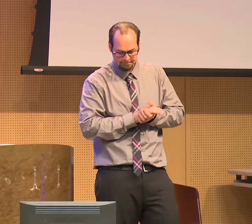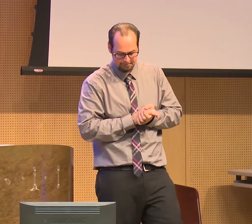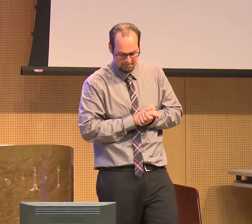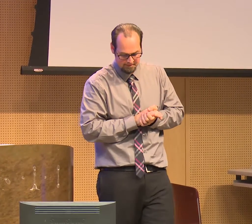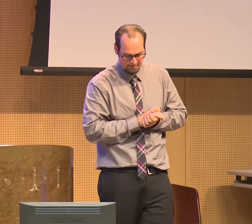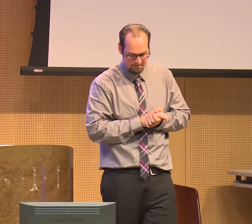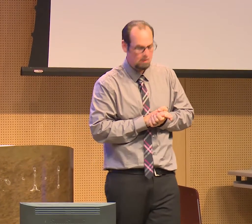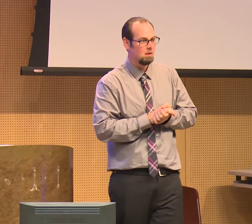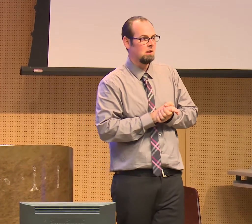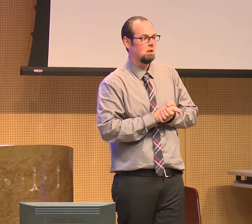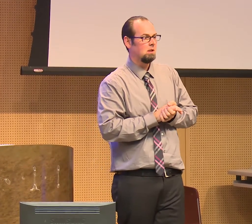year.